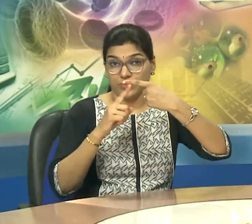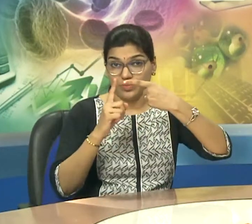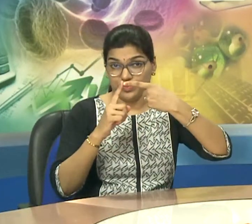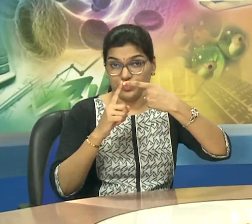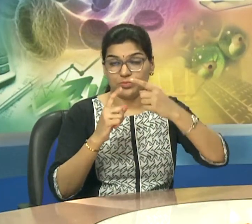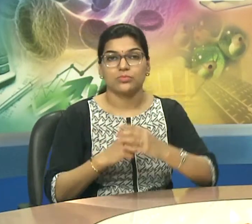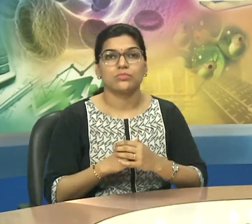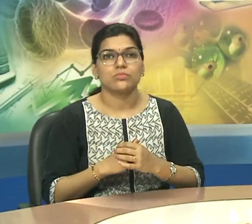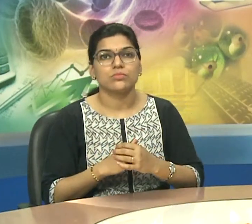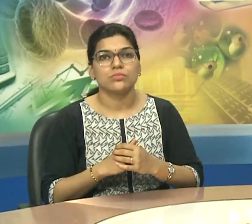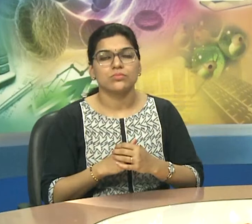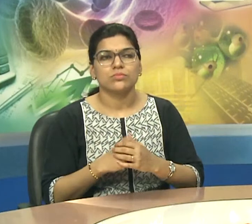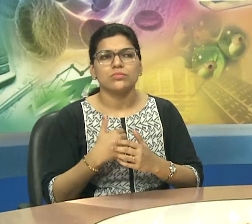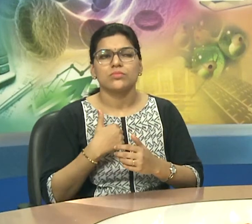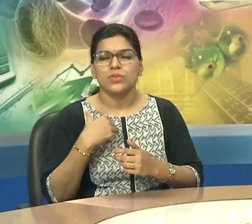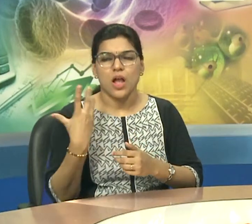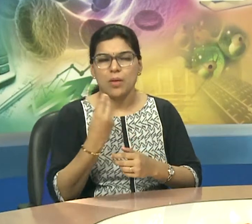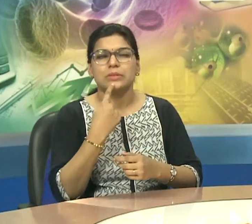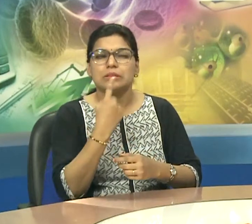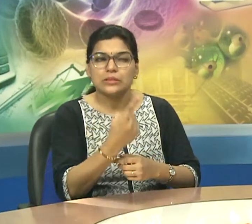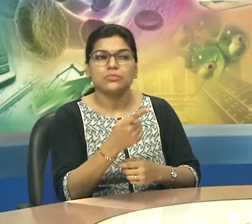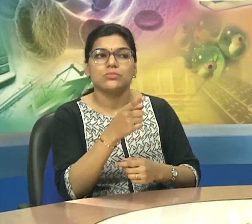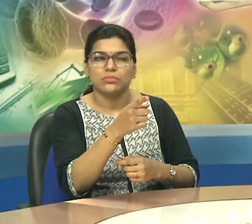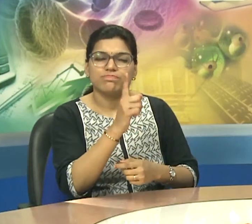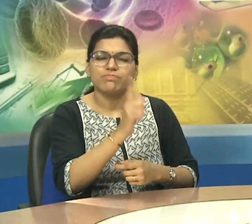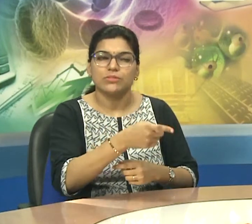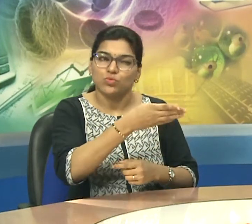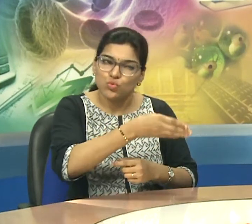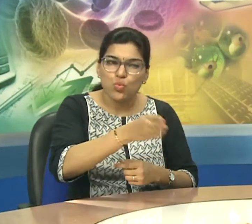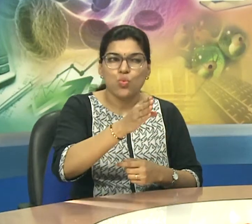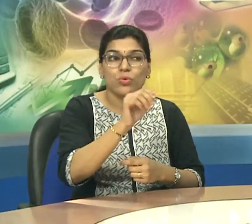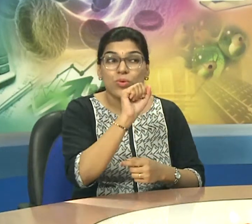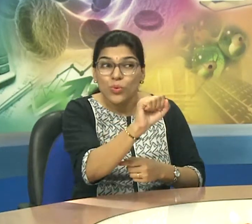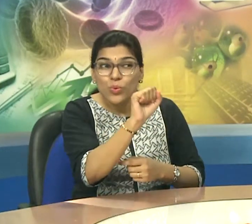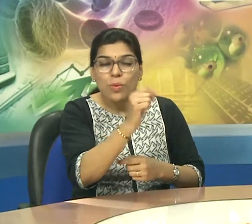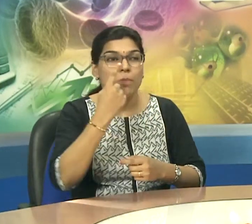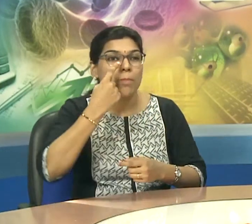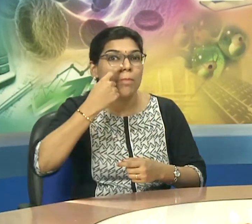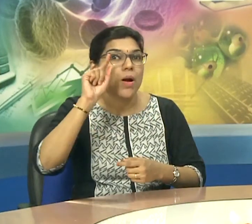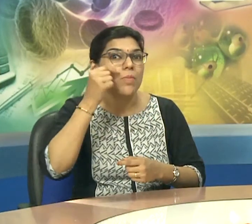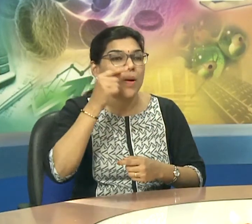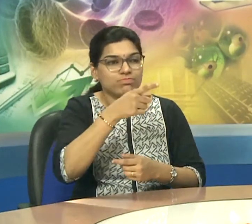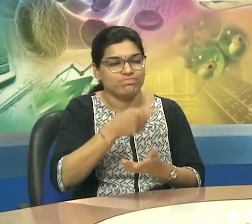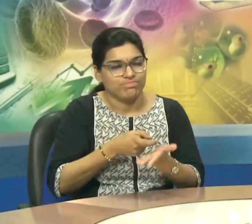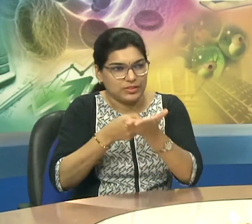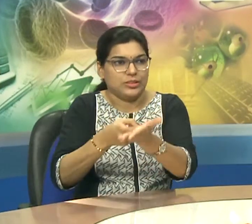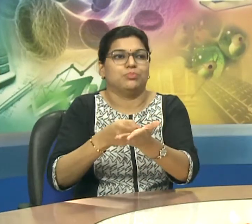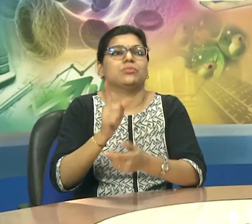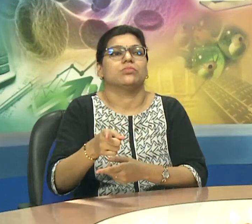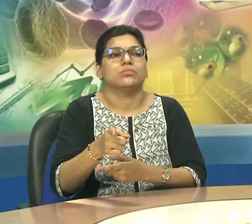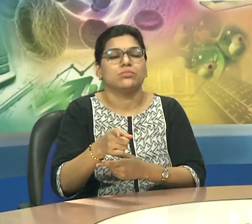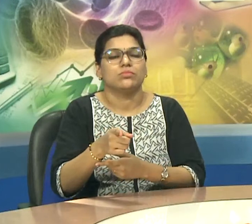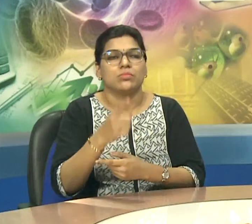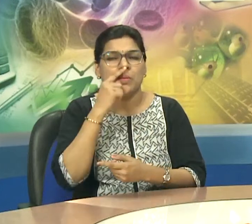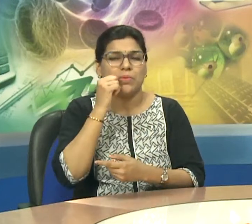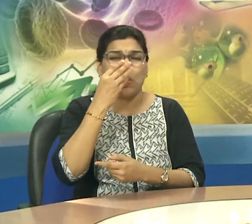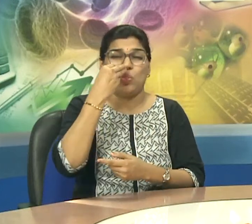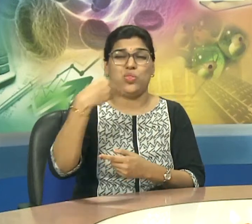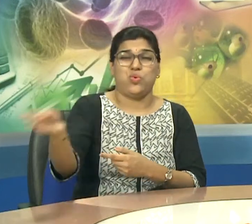are on screen. The first sentence explains we ought